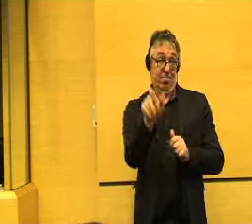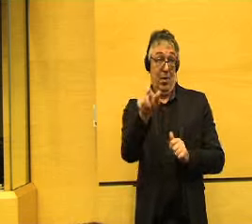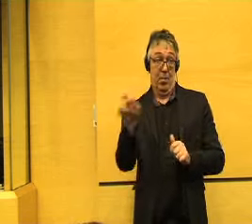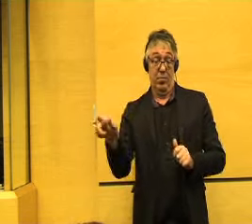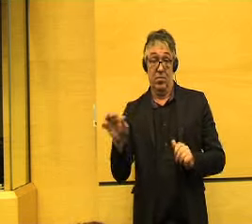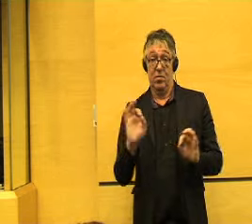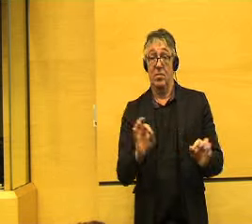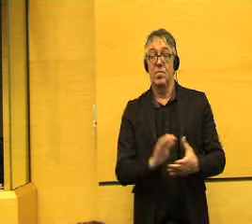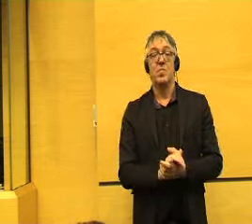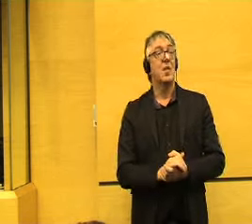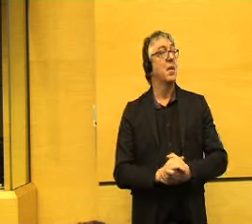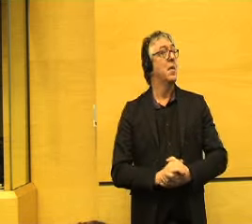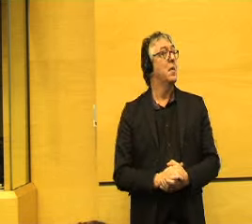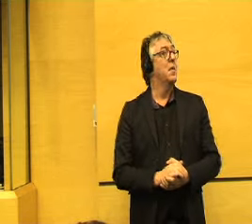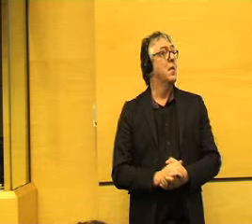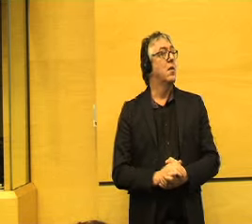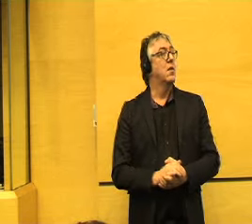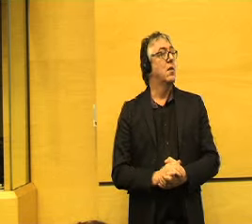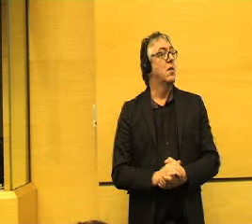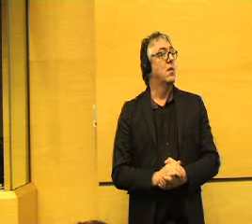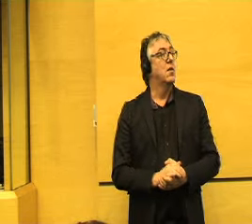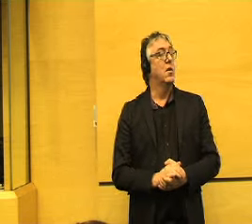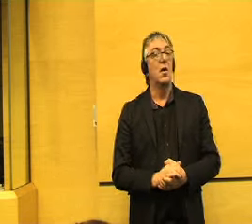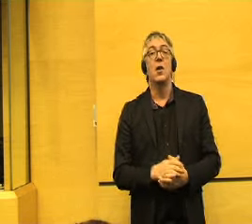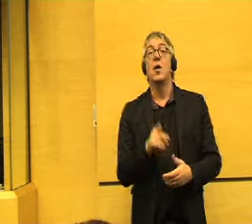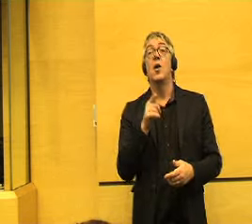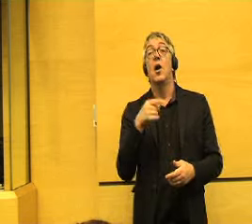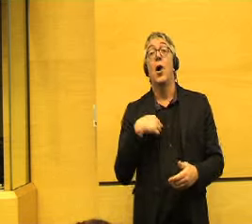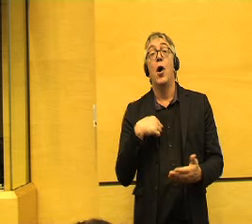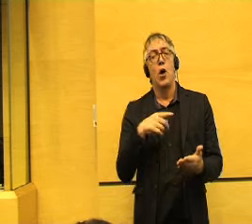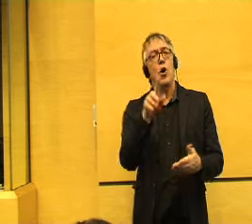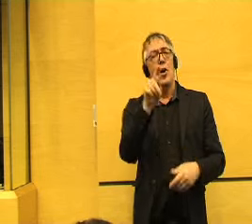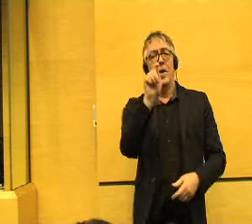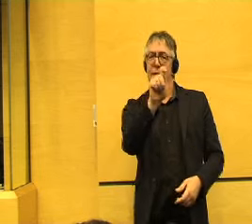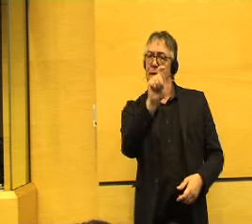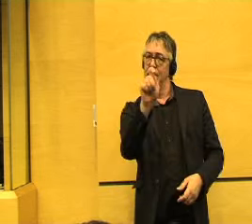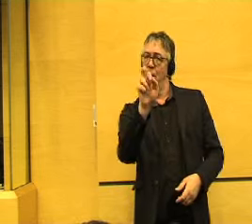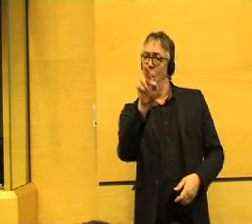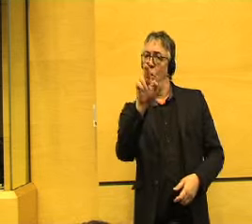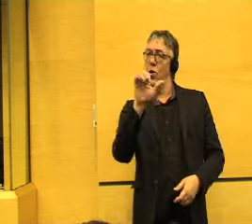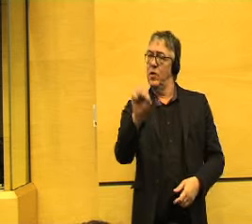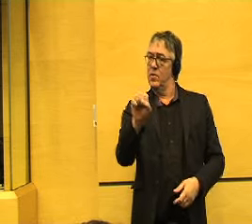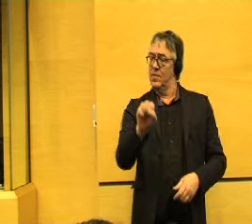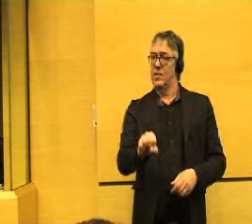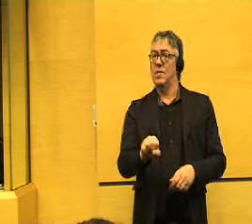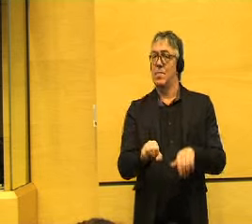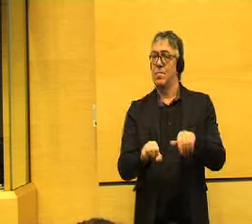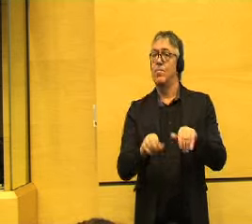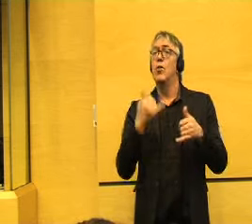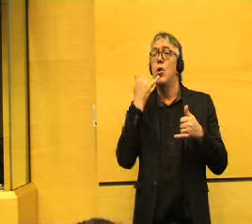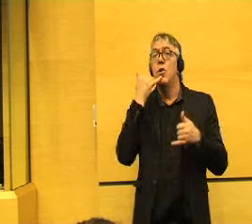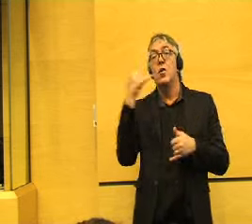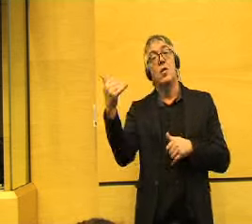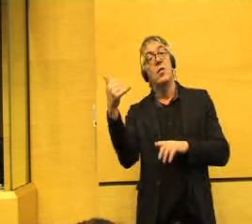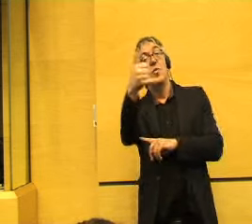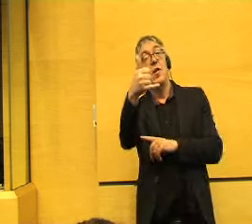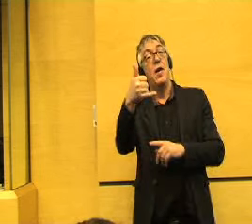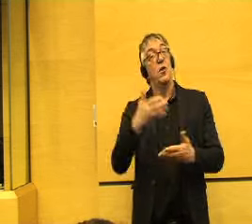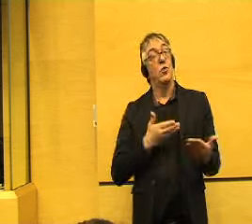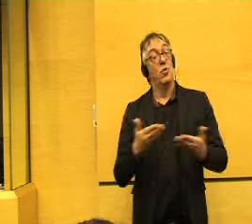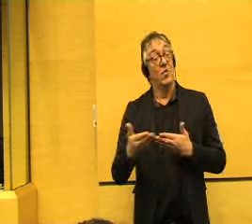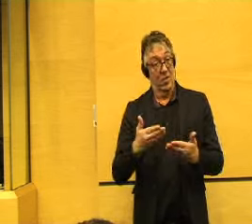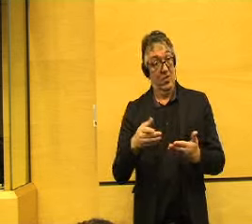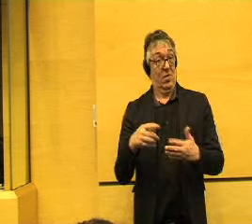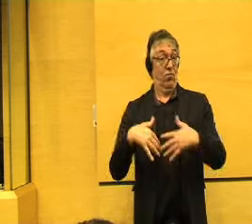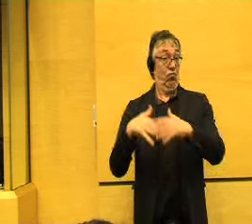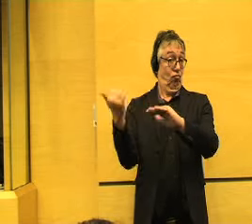Thai Telecommunication Relay Service, TTRS, was already implemented to provide access to deaf and